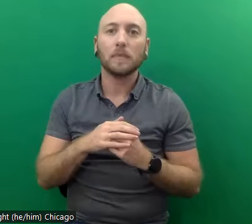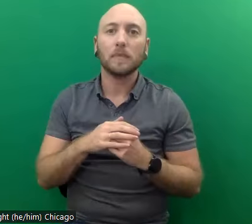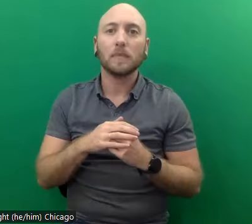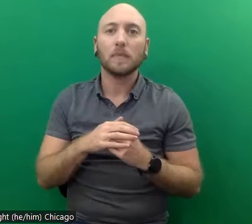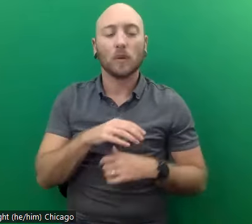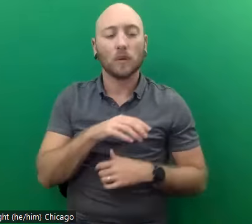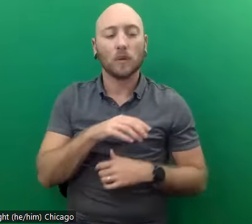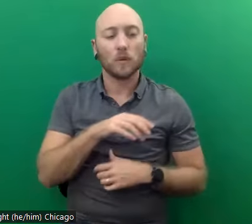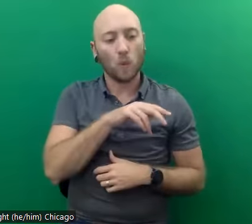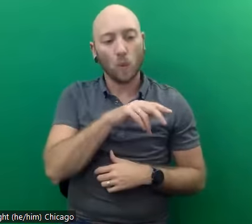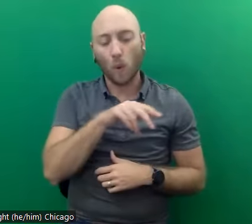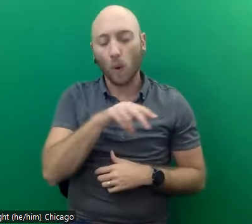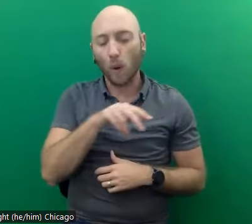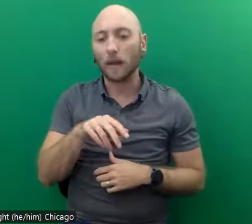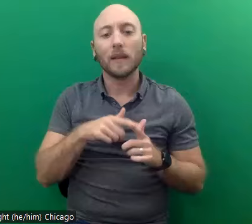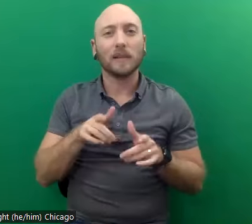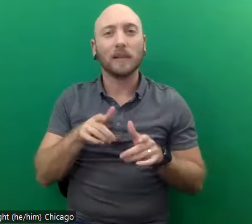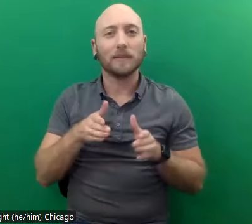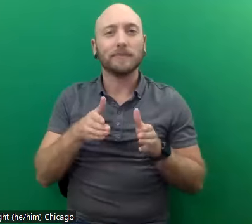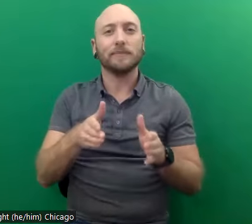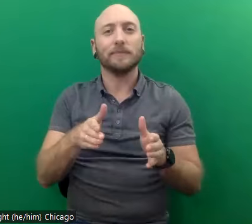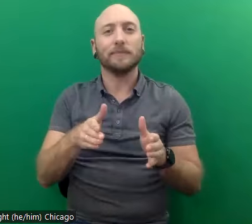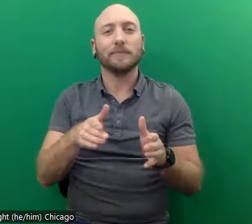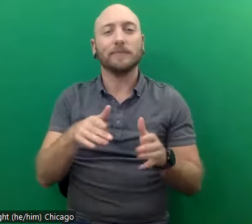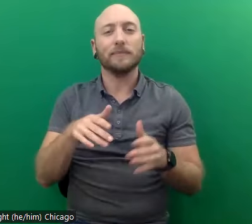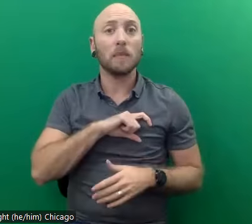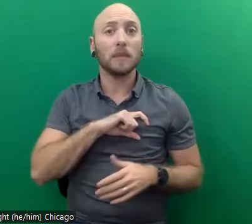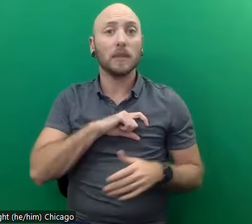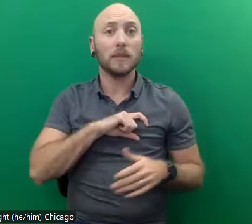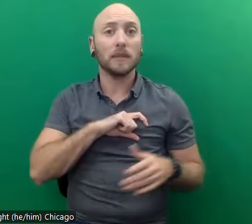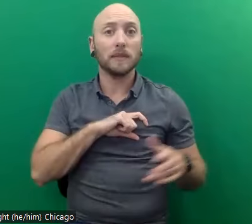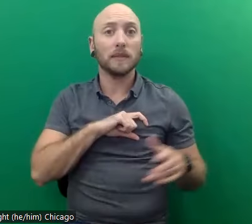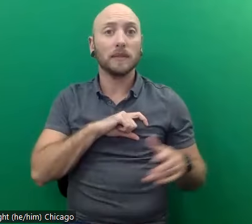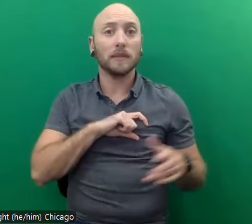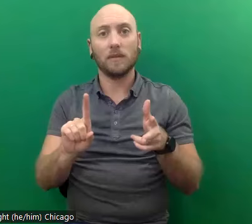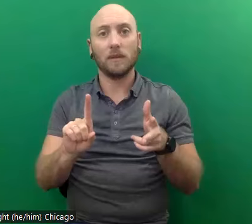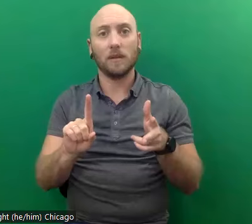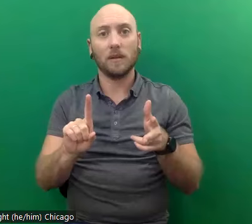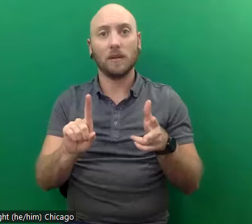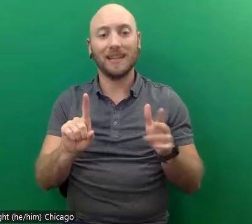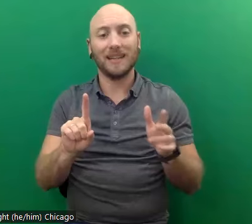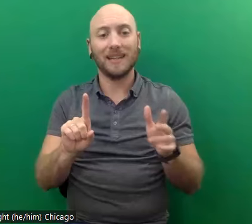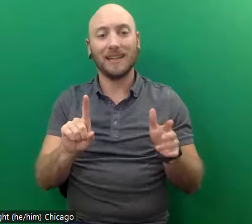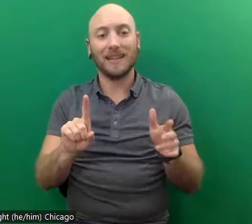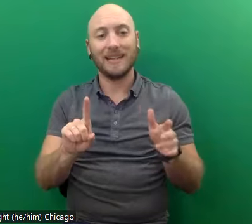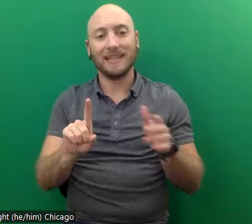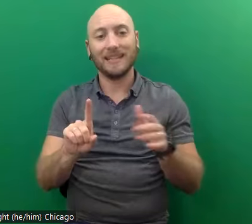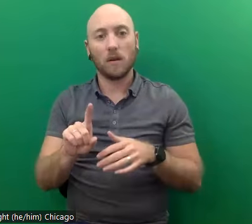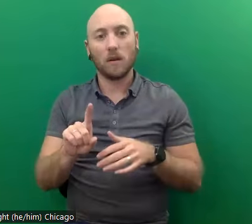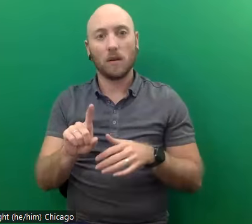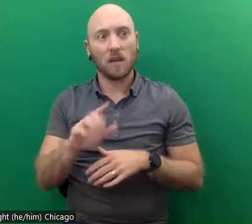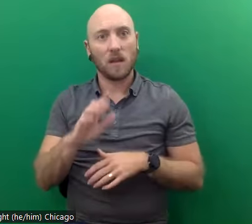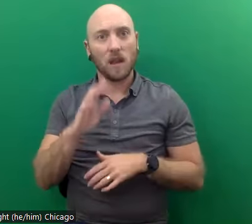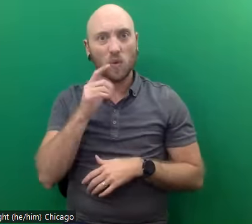cop pulls up next to me, and this cop gets out of the car, and I knew who this cop was, and I knew the cop knew who